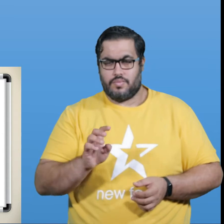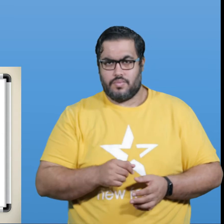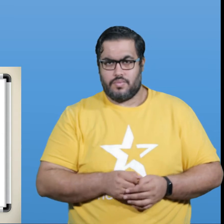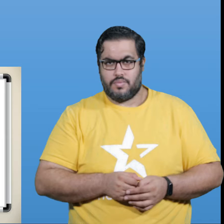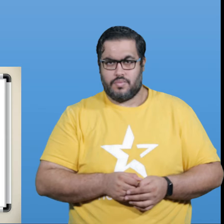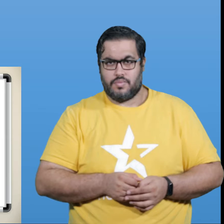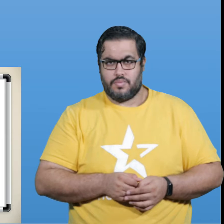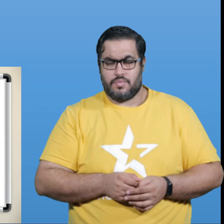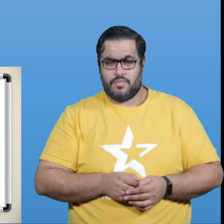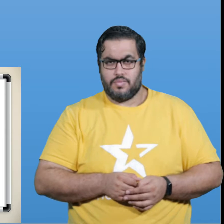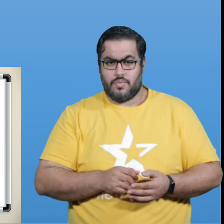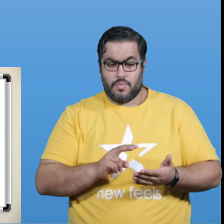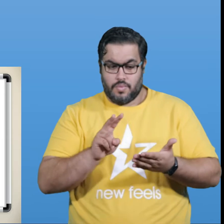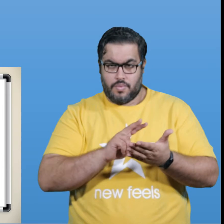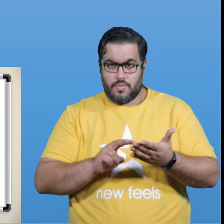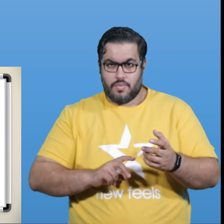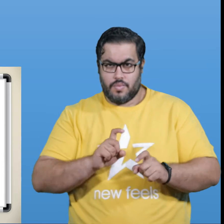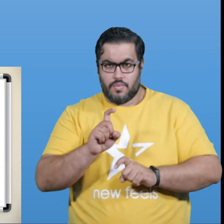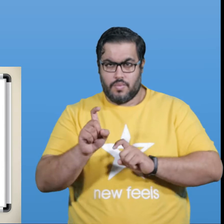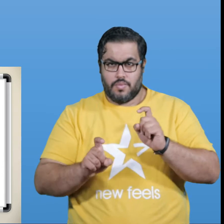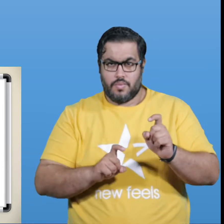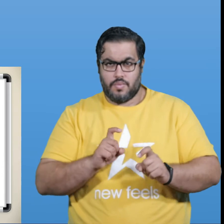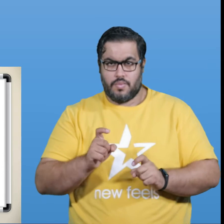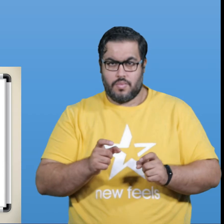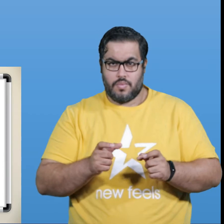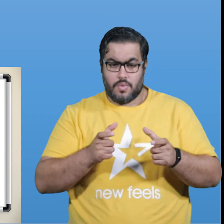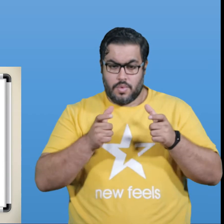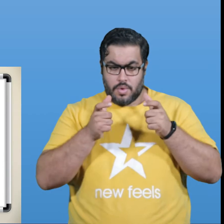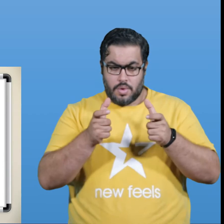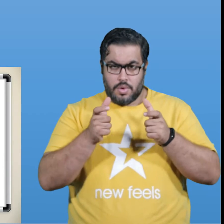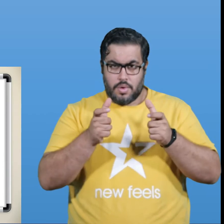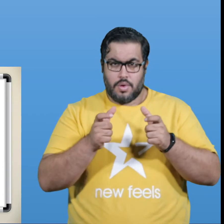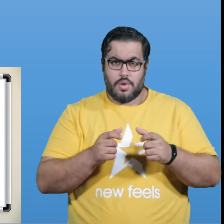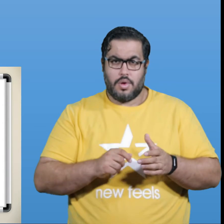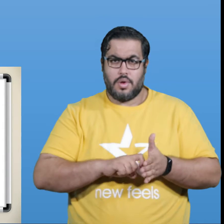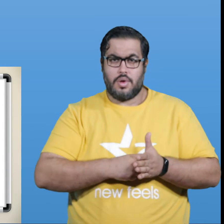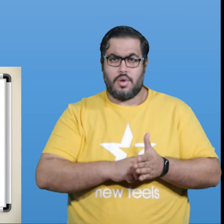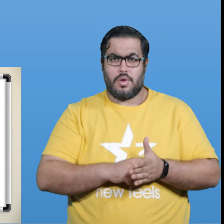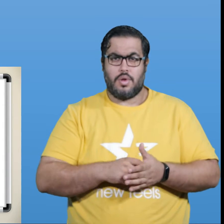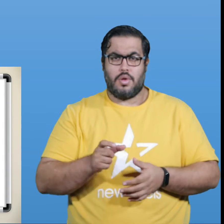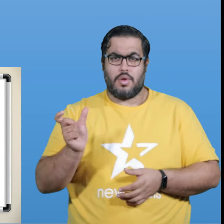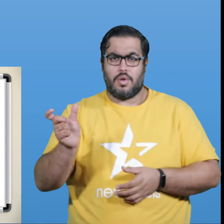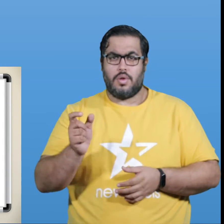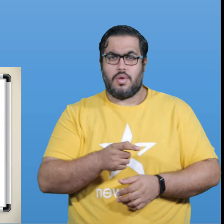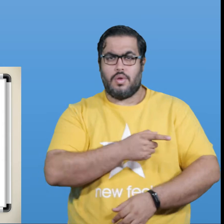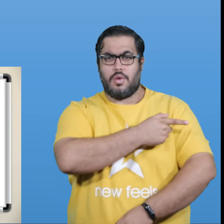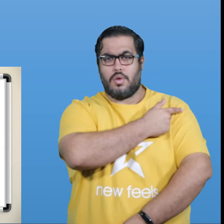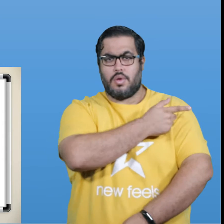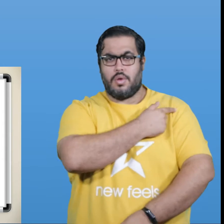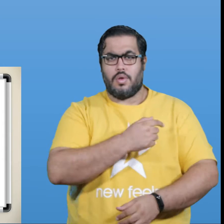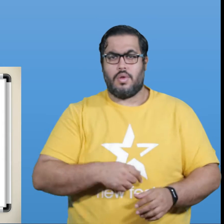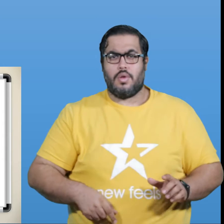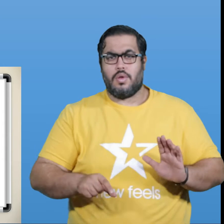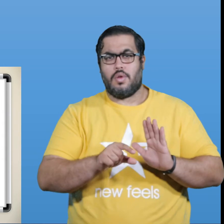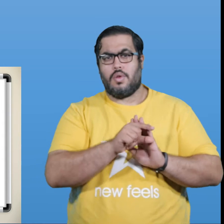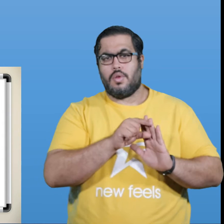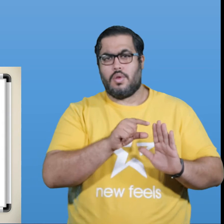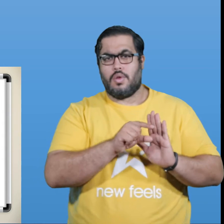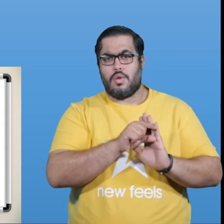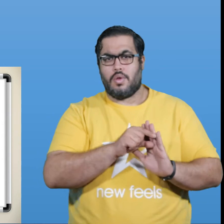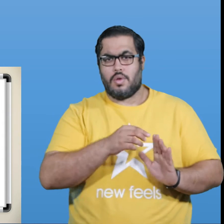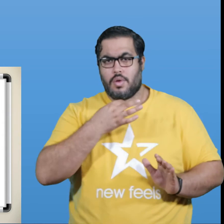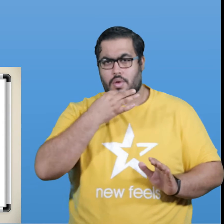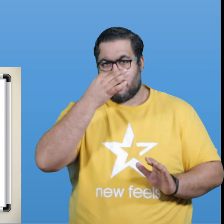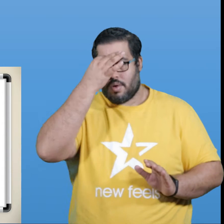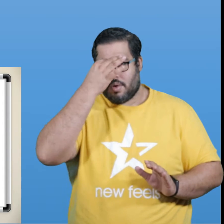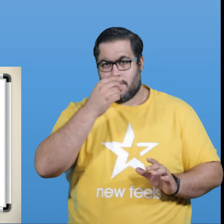four, while reading the questions, pay attention to the keywords. For example, best title, synonym, antonym,